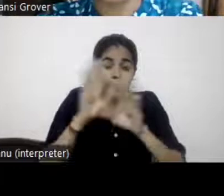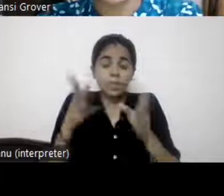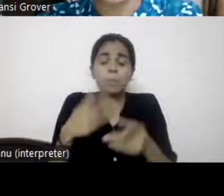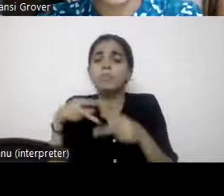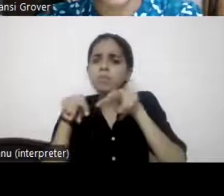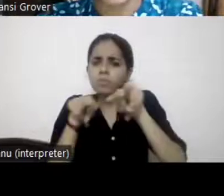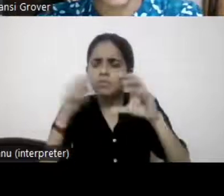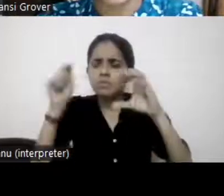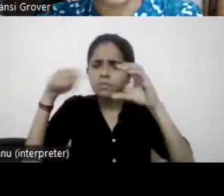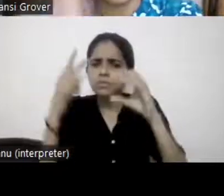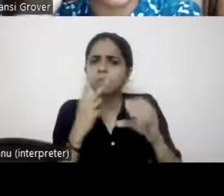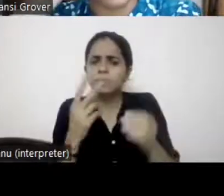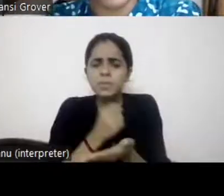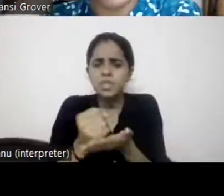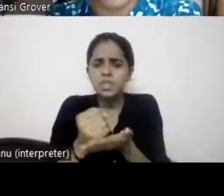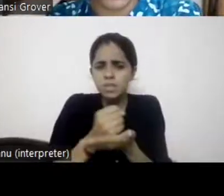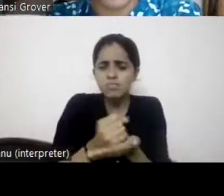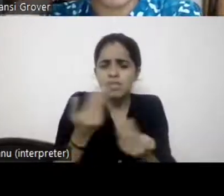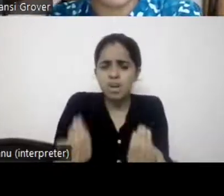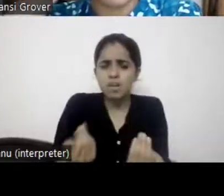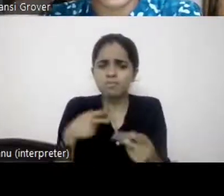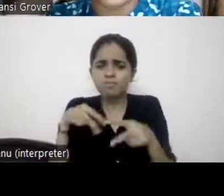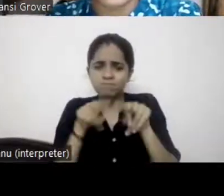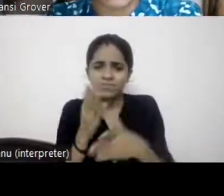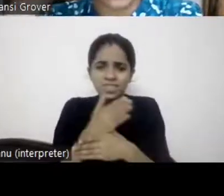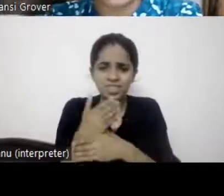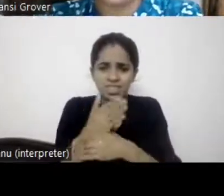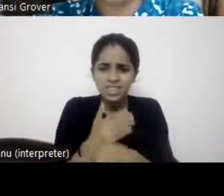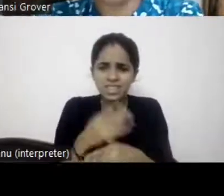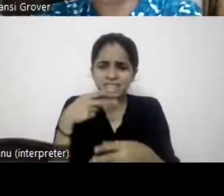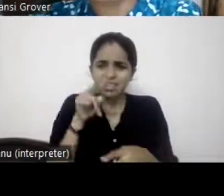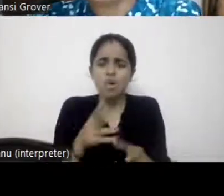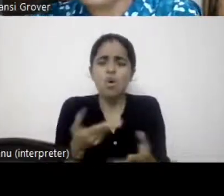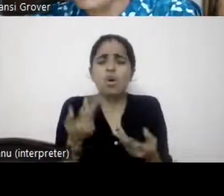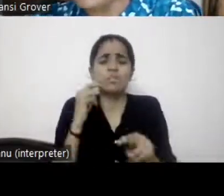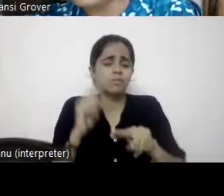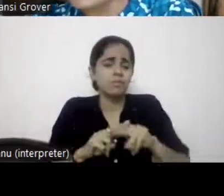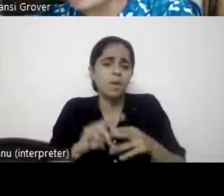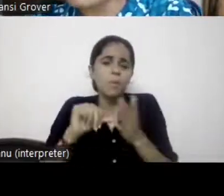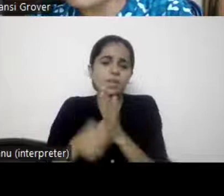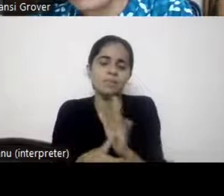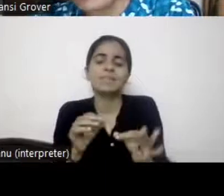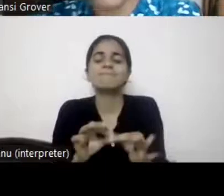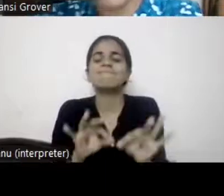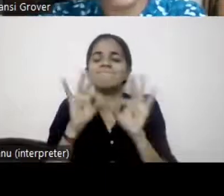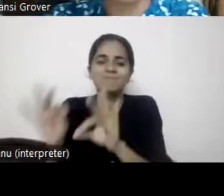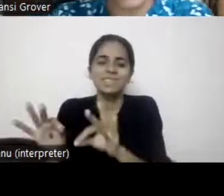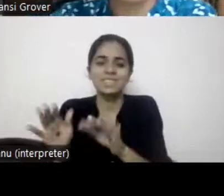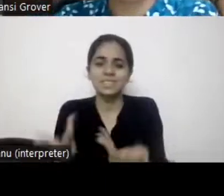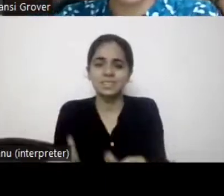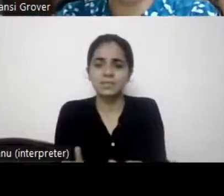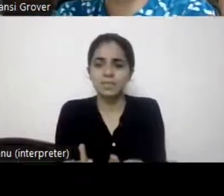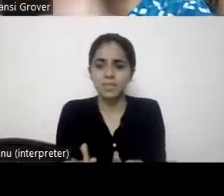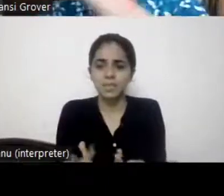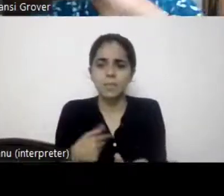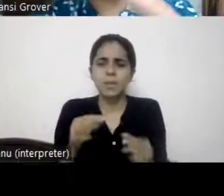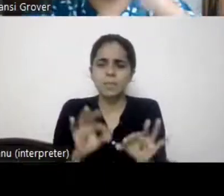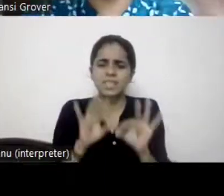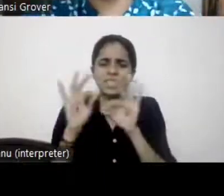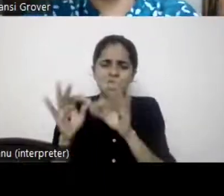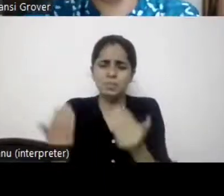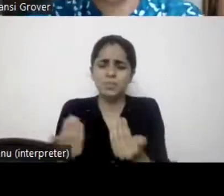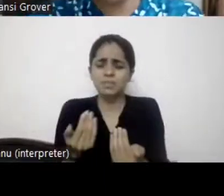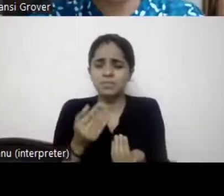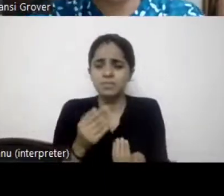at. Let me just try sharing it here, or maybe we can skip it. How much time do I have? I would skip it,